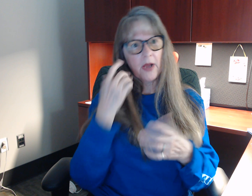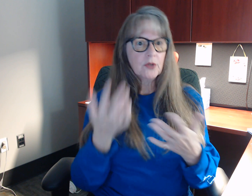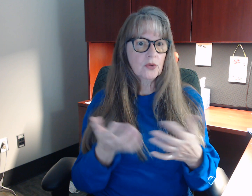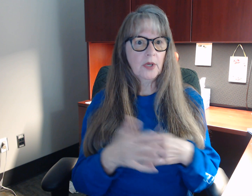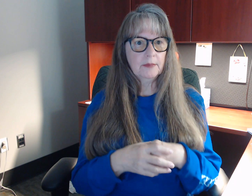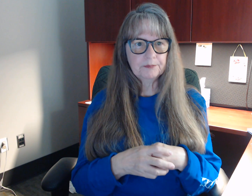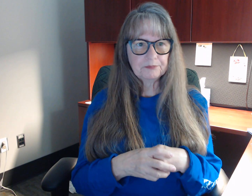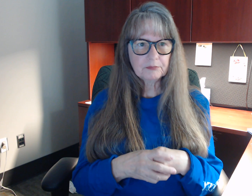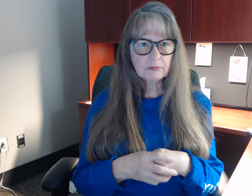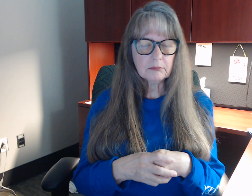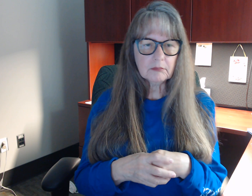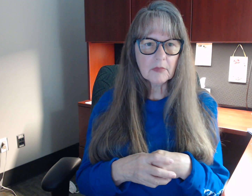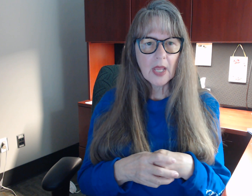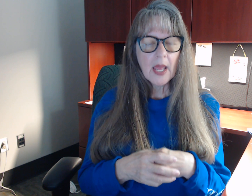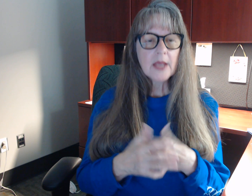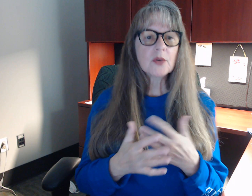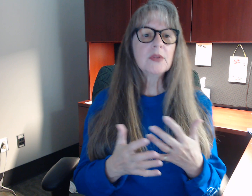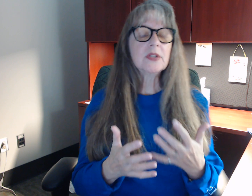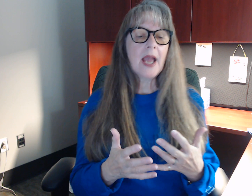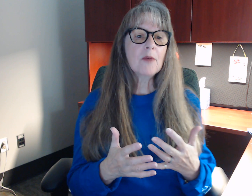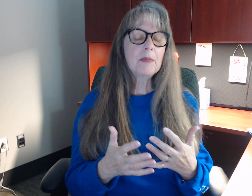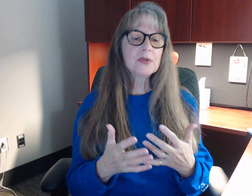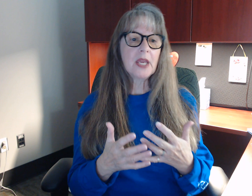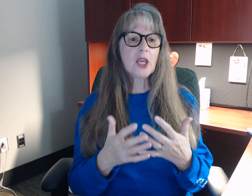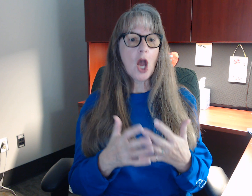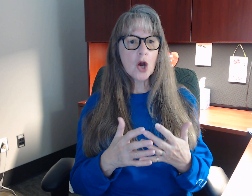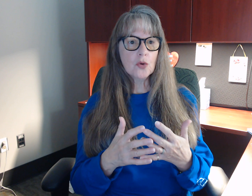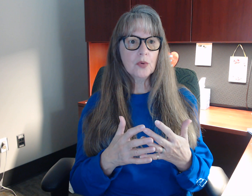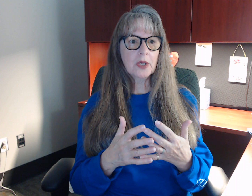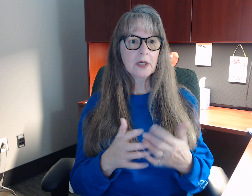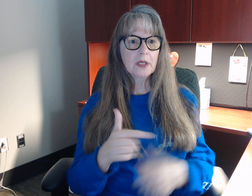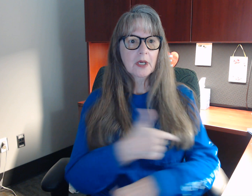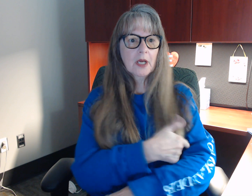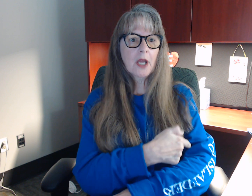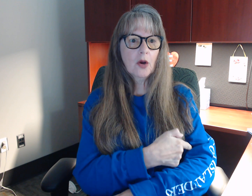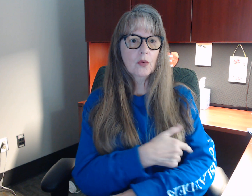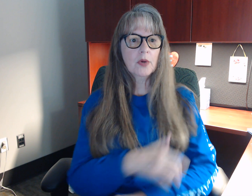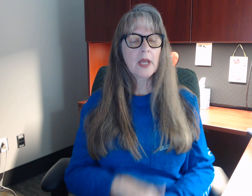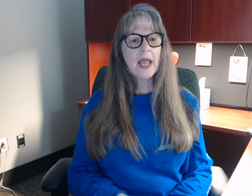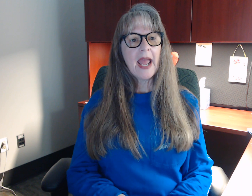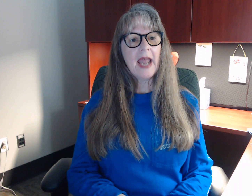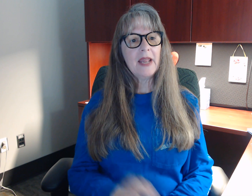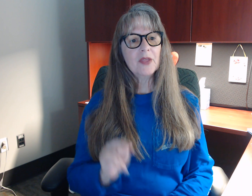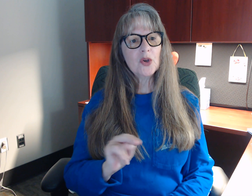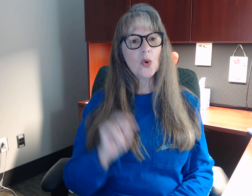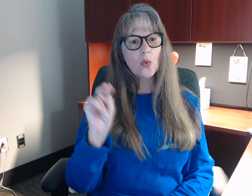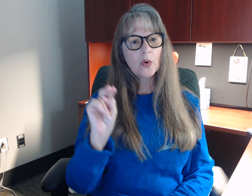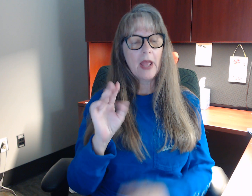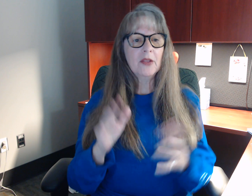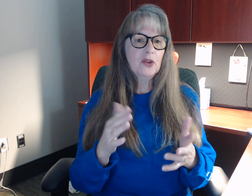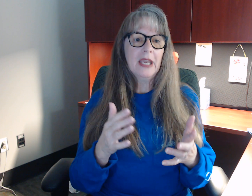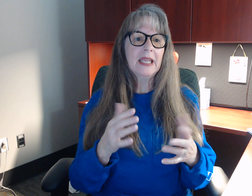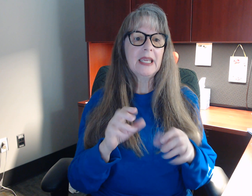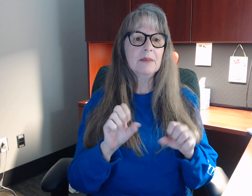drink. So in the South, people say Coke, Coke, and in the North, and it can